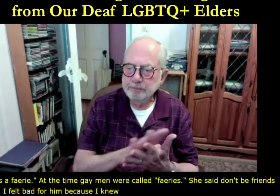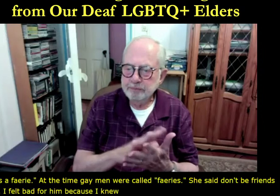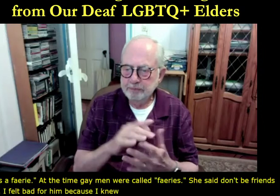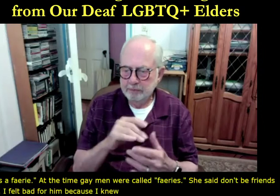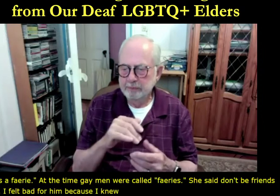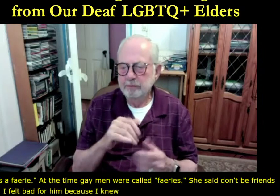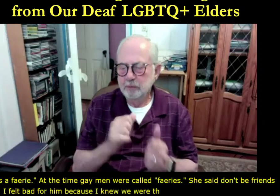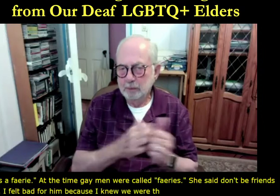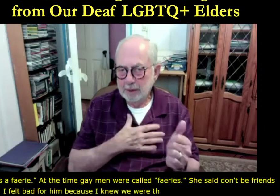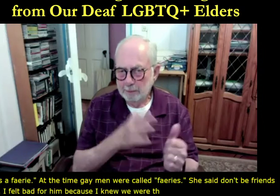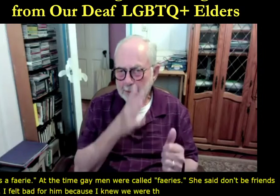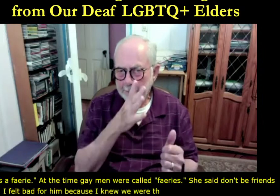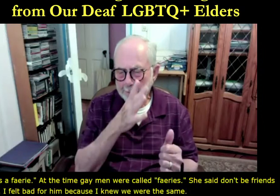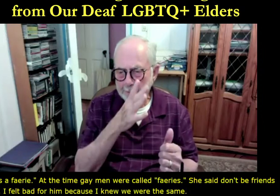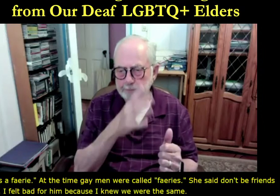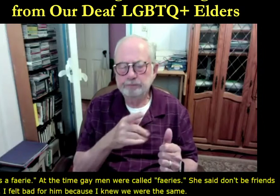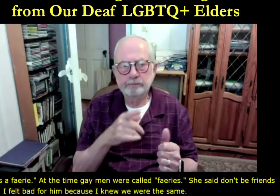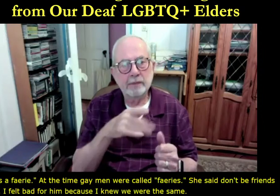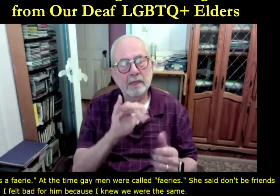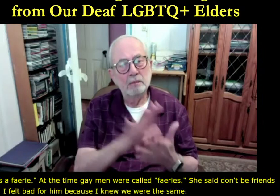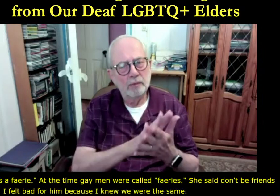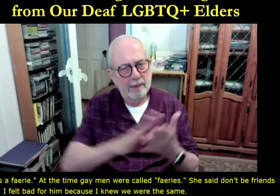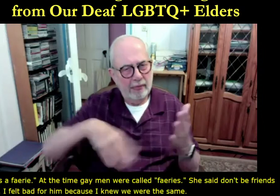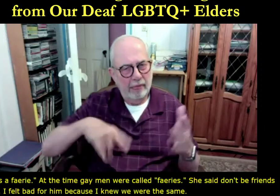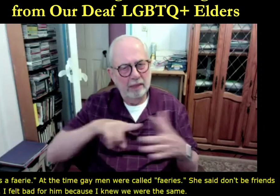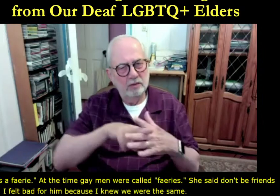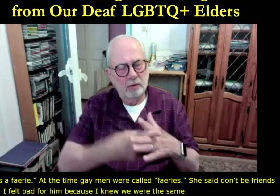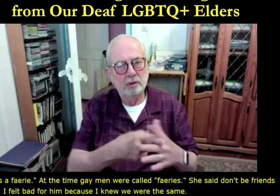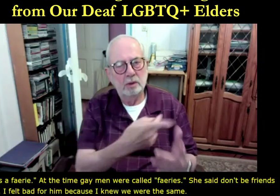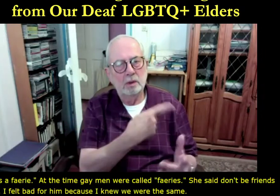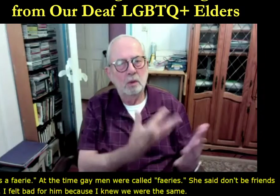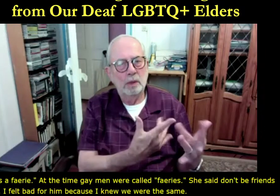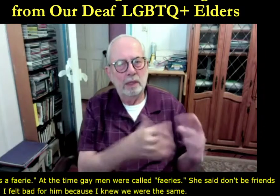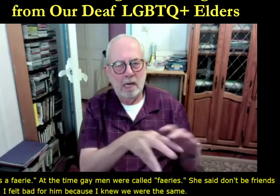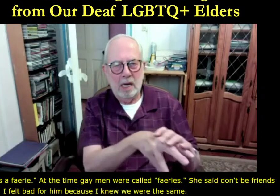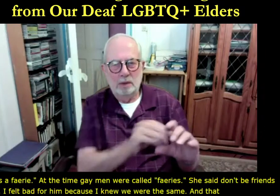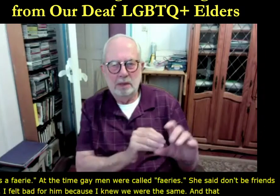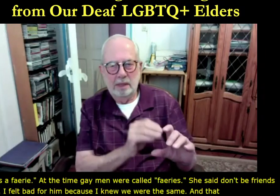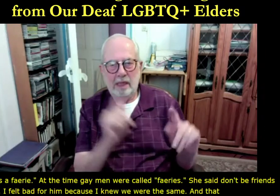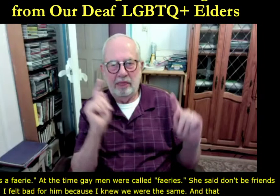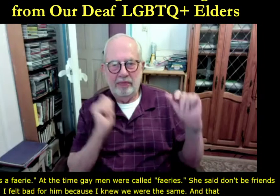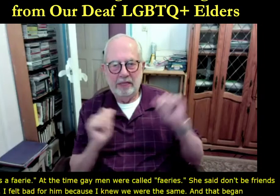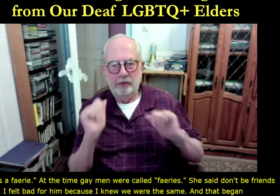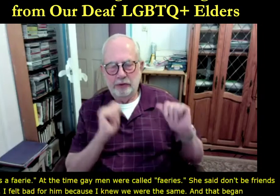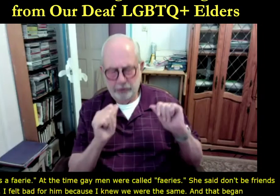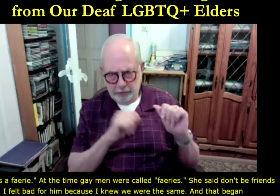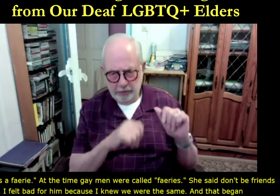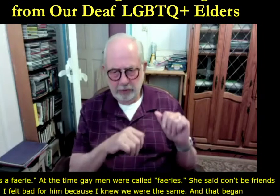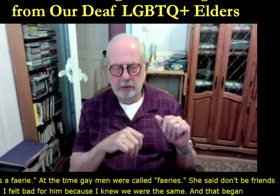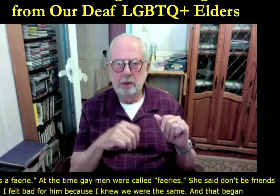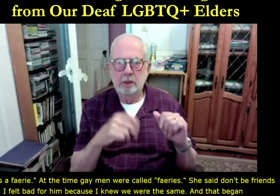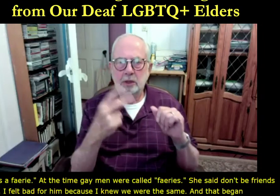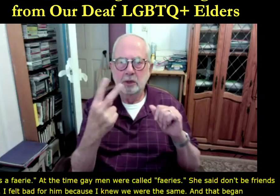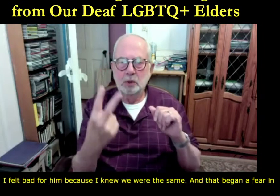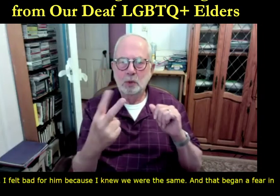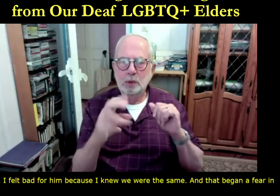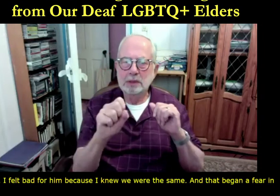i would go to the movies with my mother and the movie hadn't started so we were outside of the theater